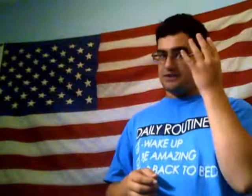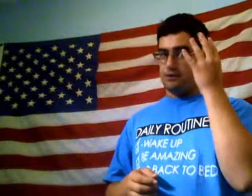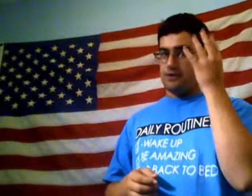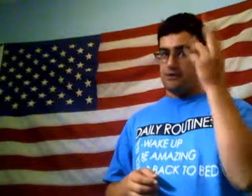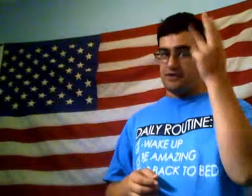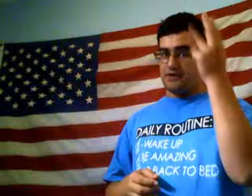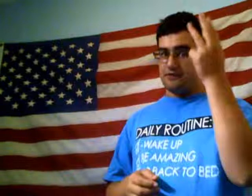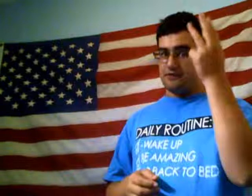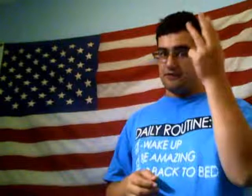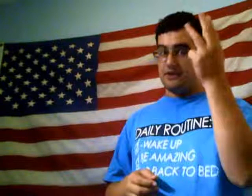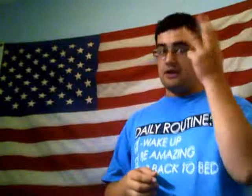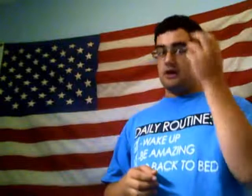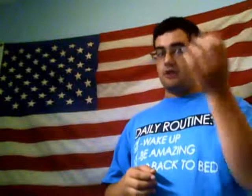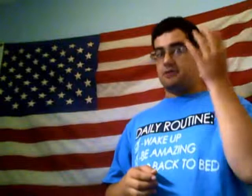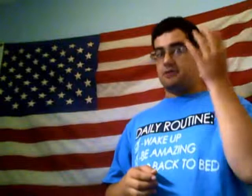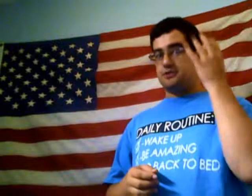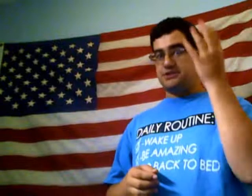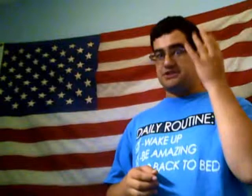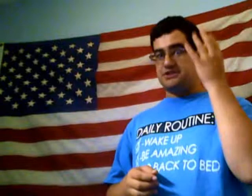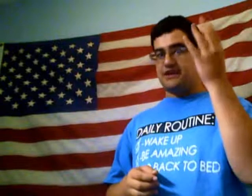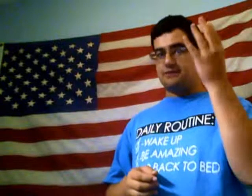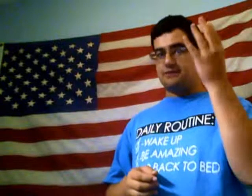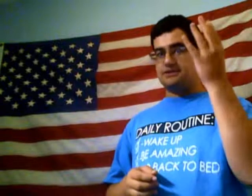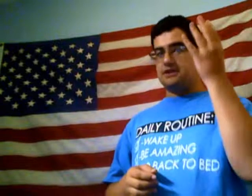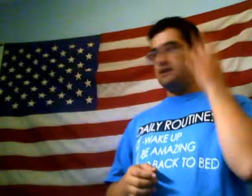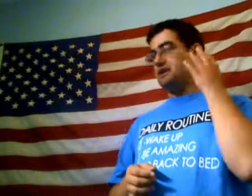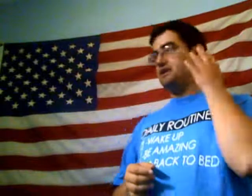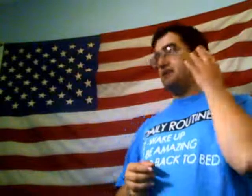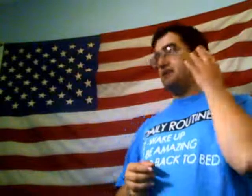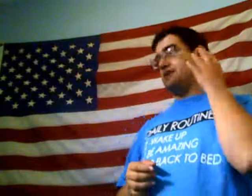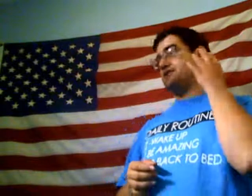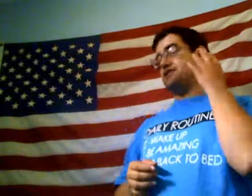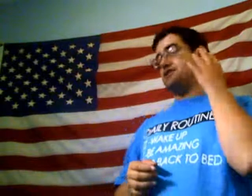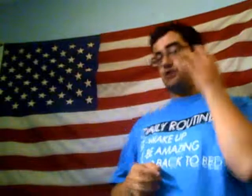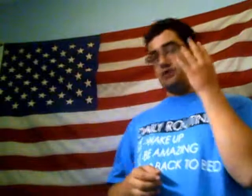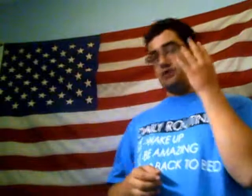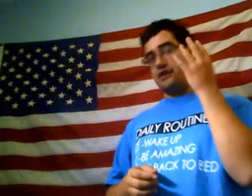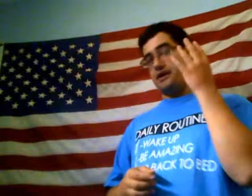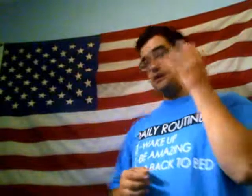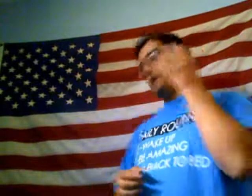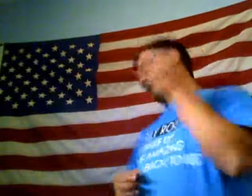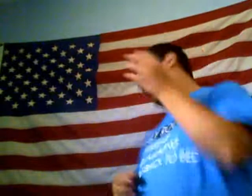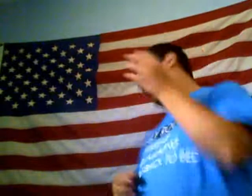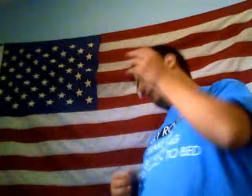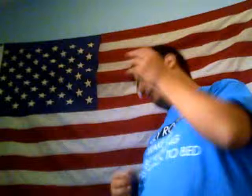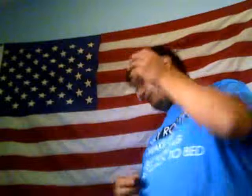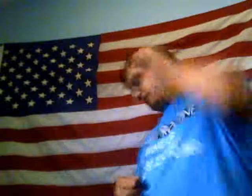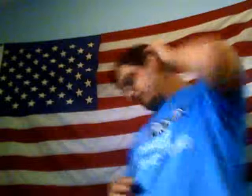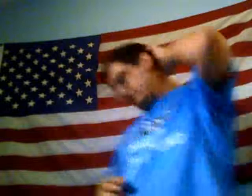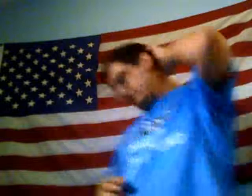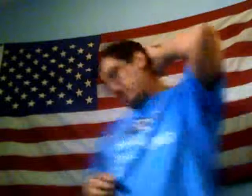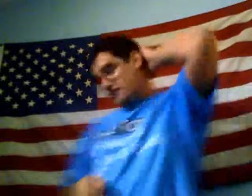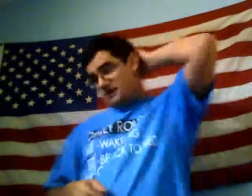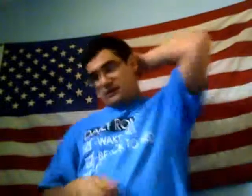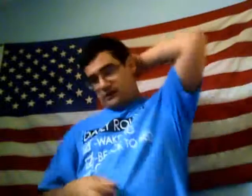not well known than the Everfree. Eugene Debs, he is the socialist candidate. In the